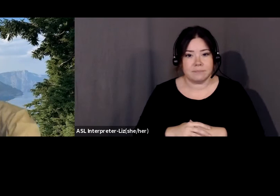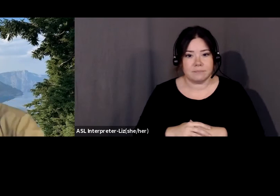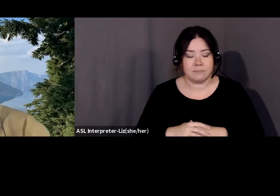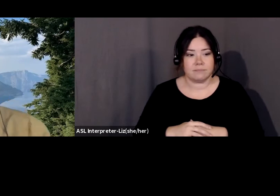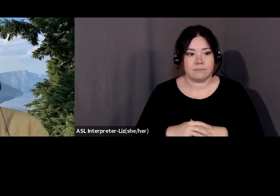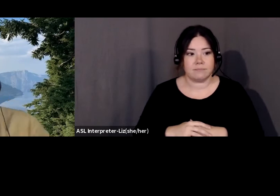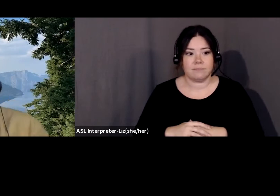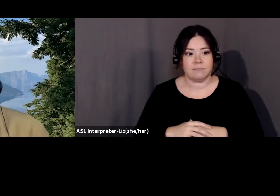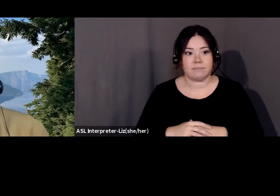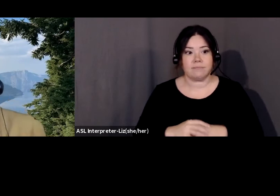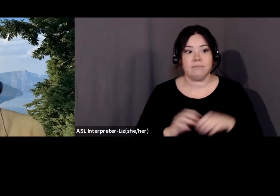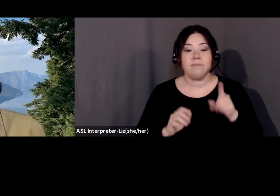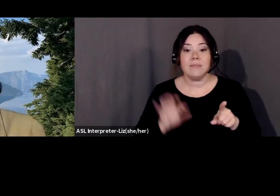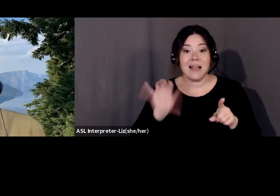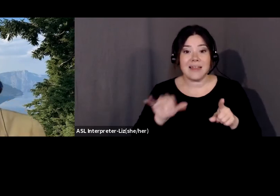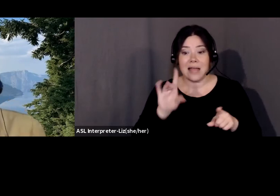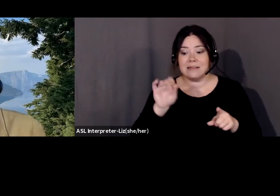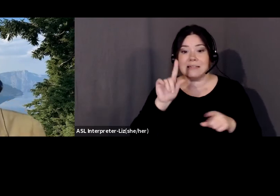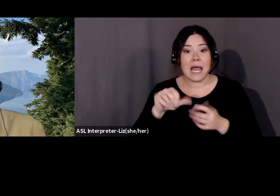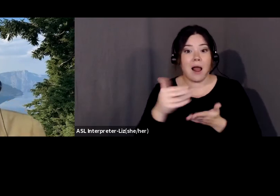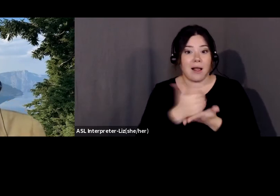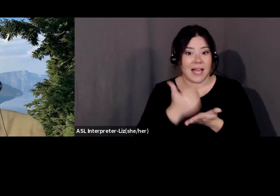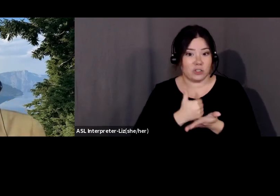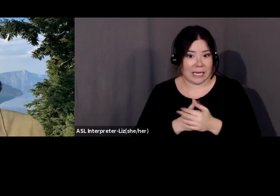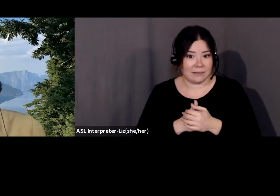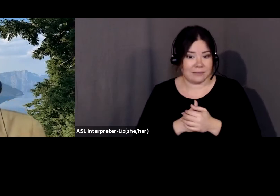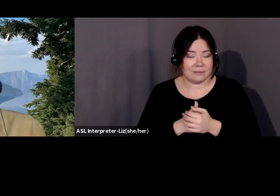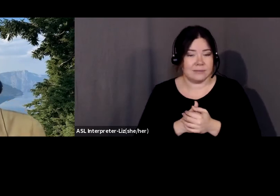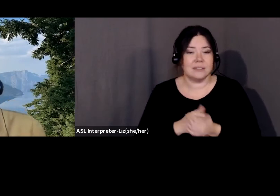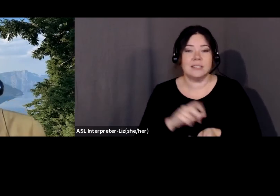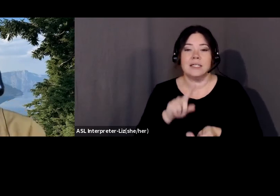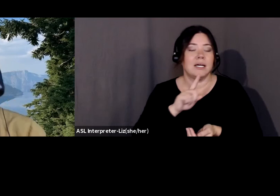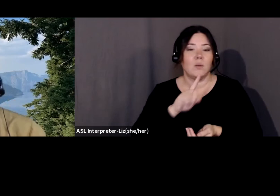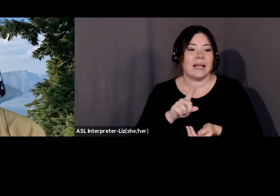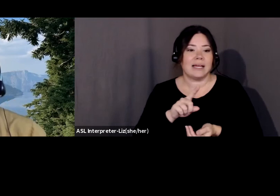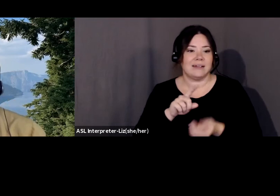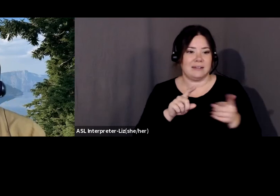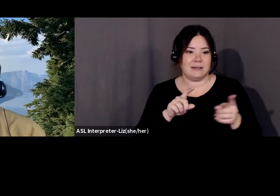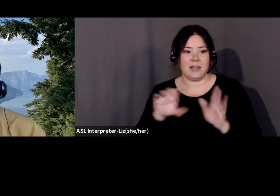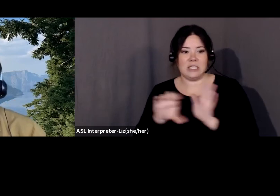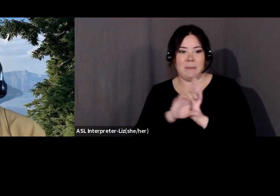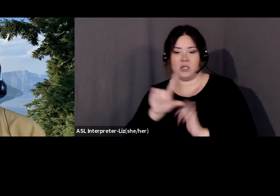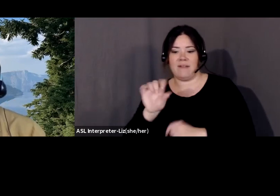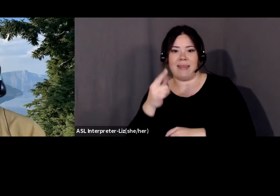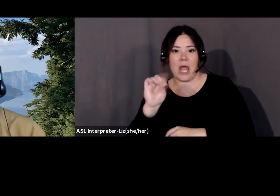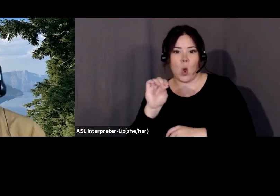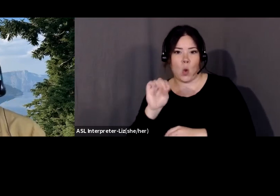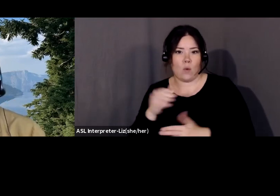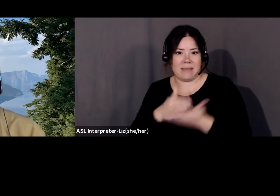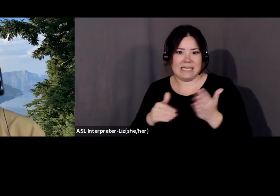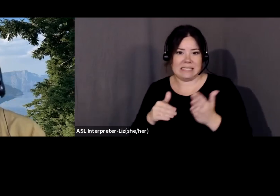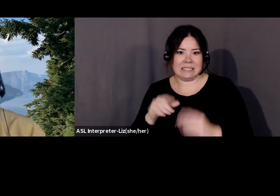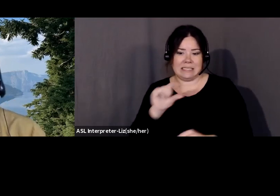So the data collection, and so essentially what you're doing, again, there's this Lego pieces in the corner of the